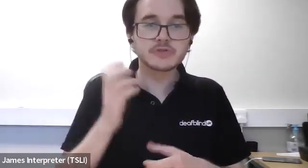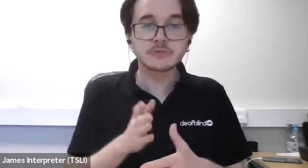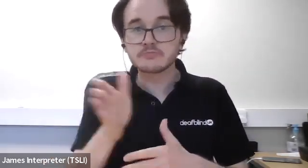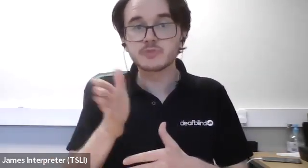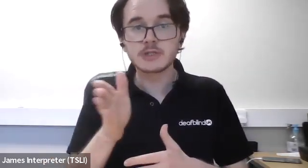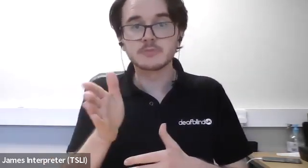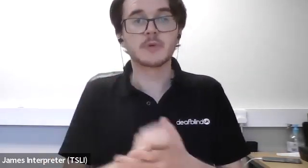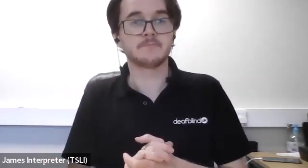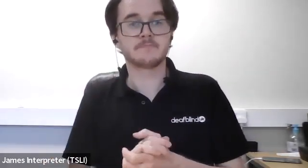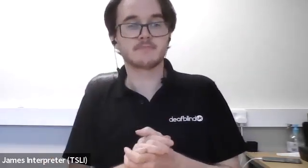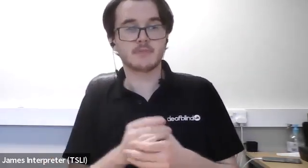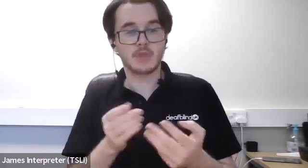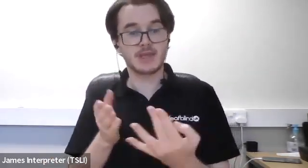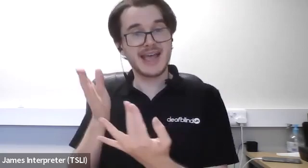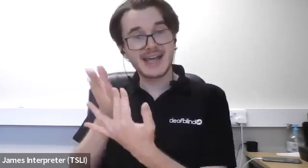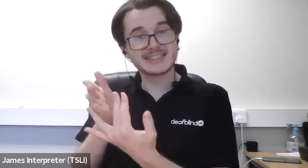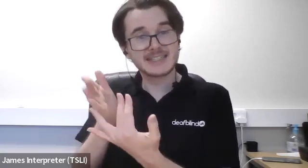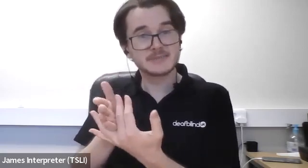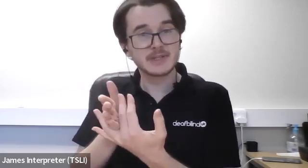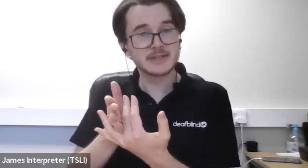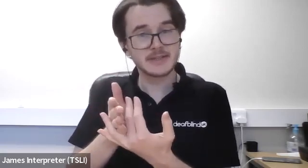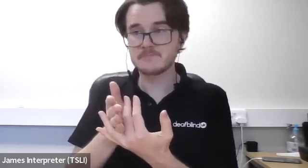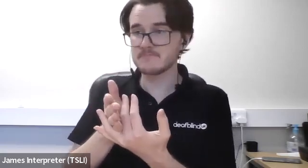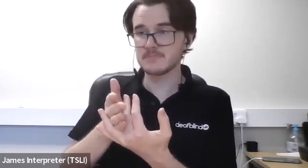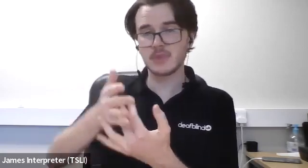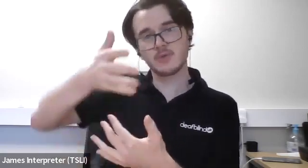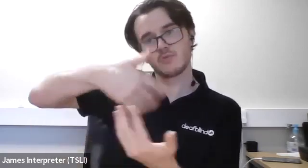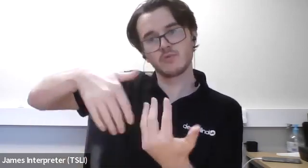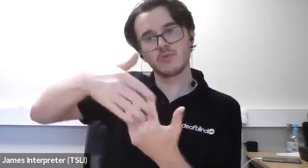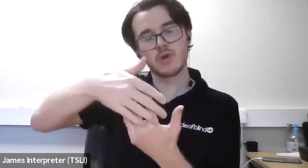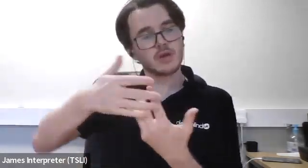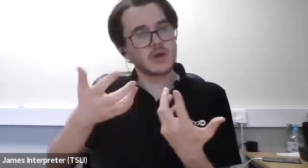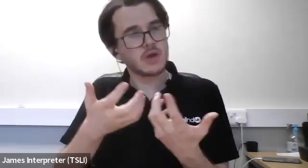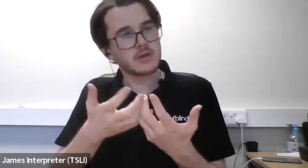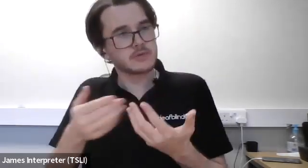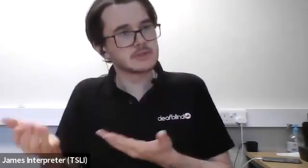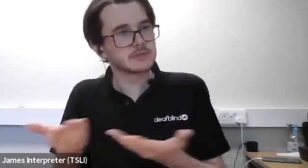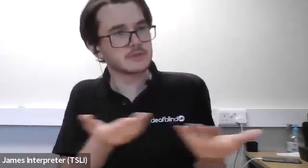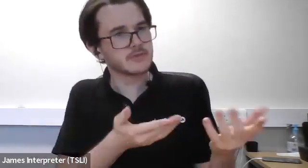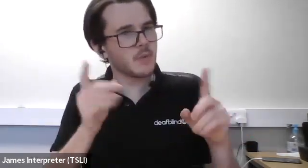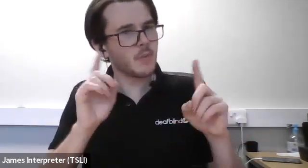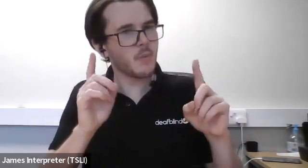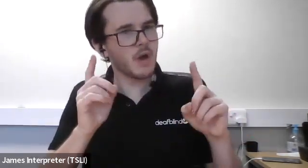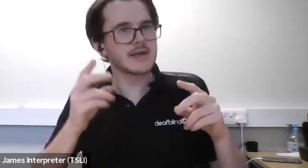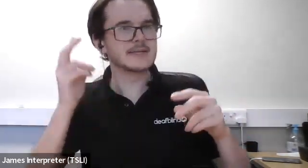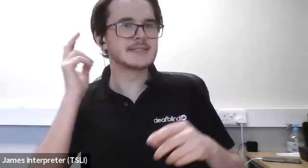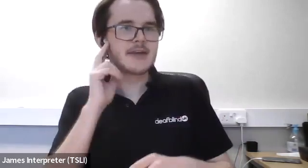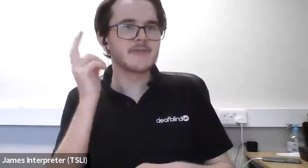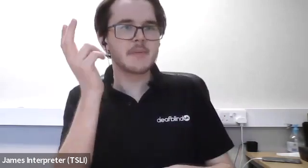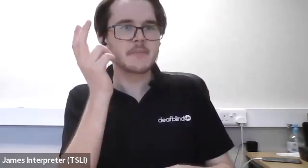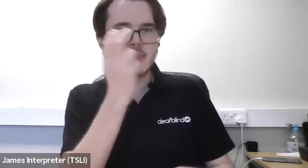And the accessibility issue revolves around us delivering something that we call the DeafBlind Friendly